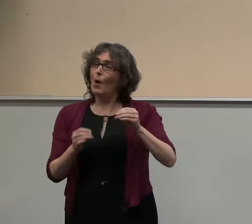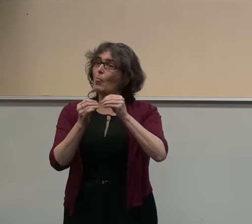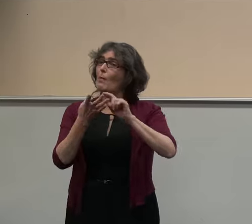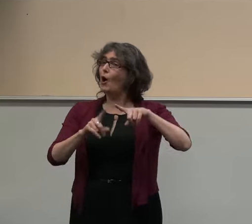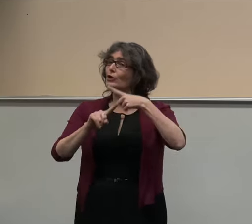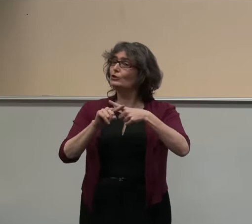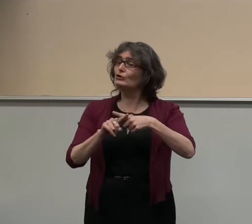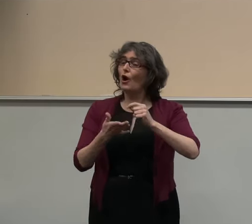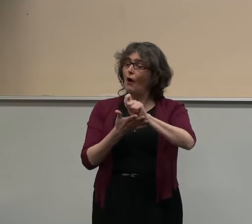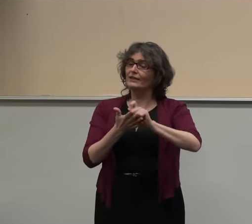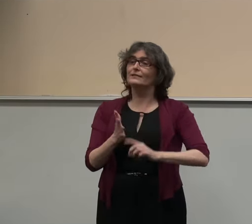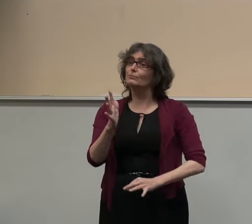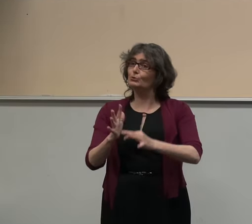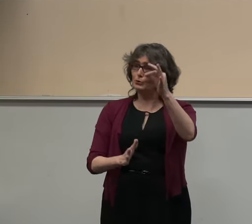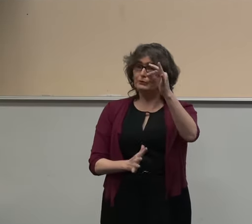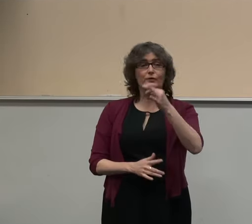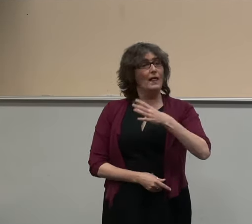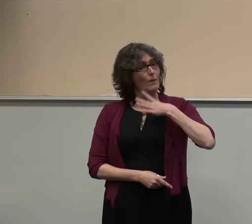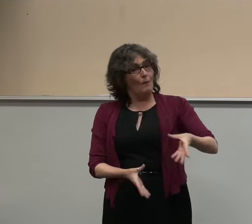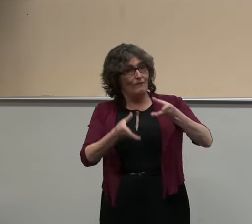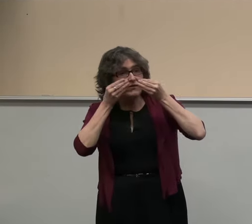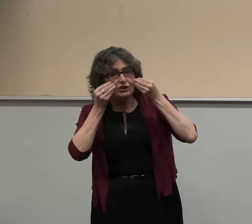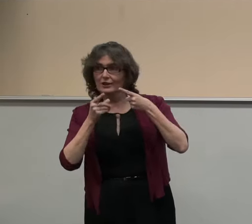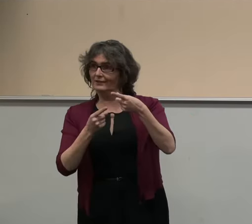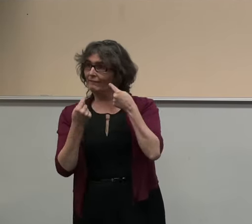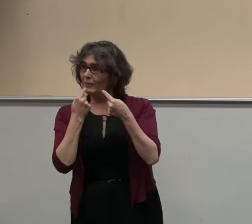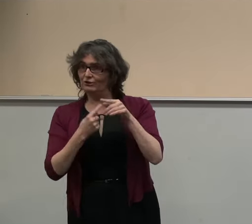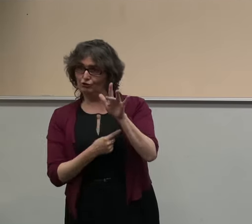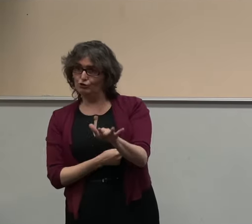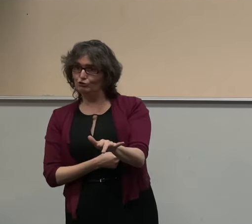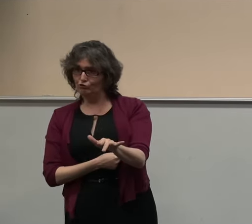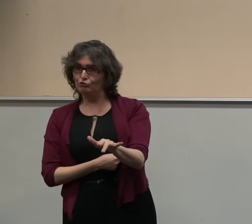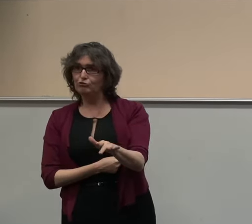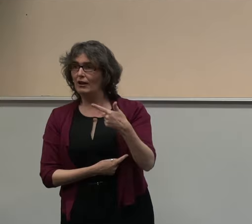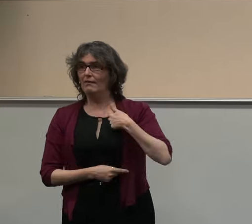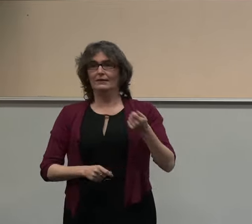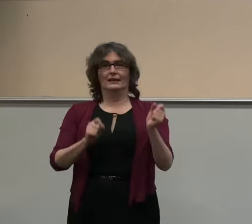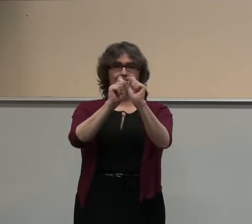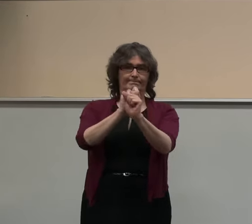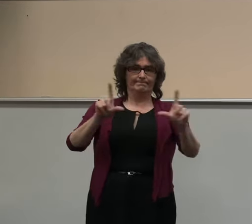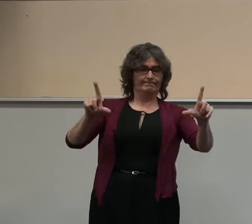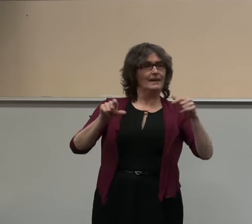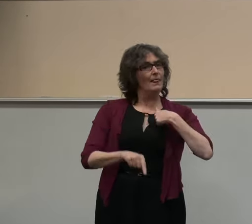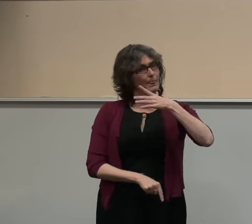It would be good if visual information could be provided in box office. It would be better if someone in box office could sign.